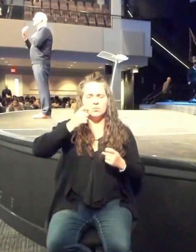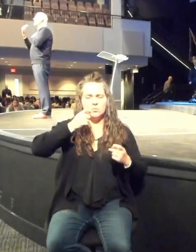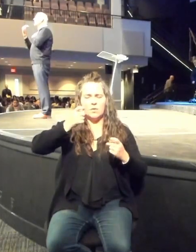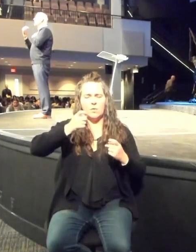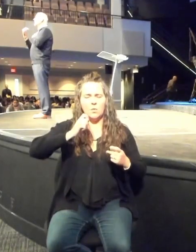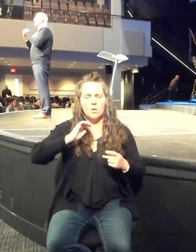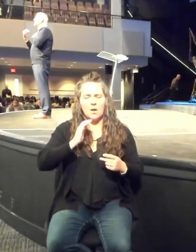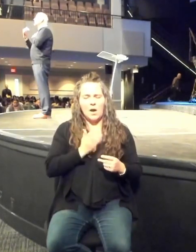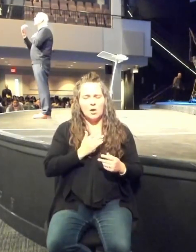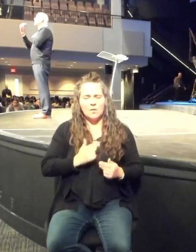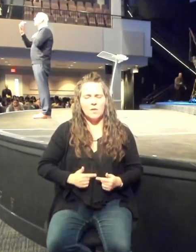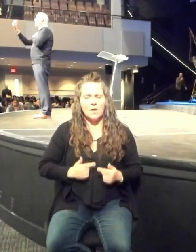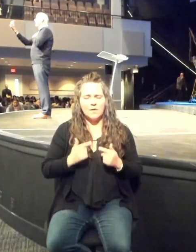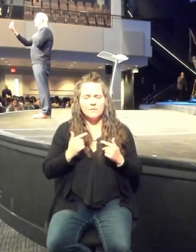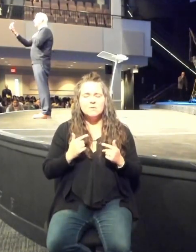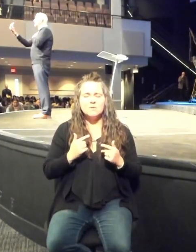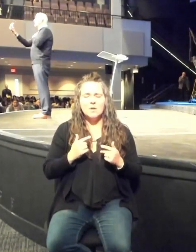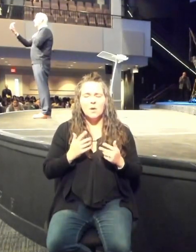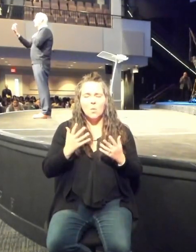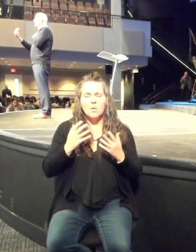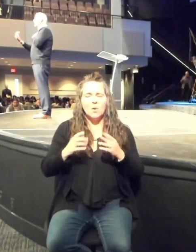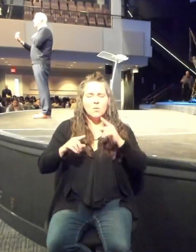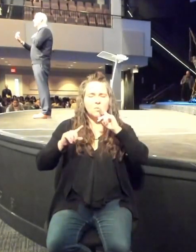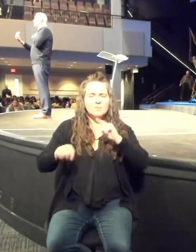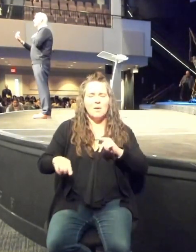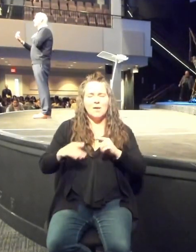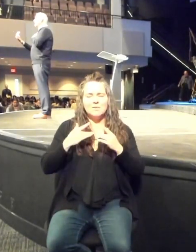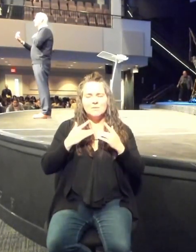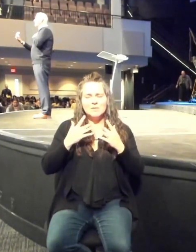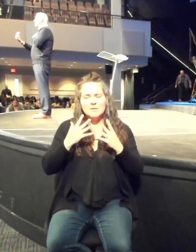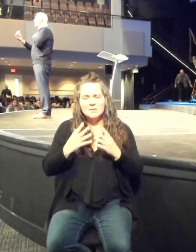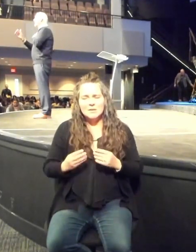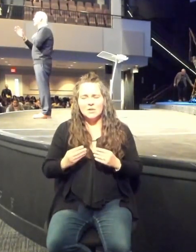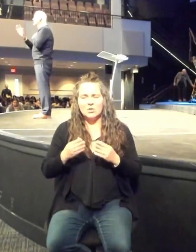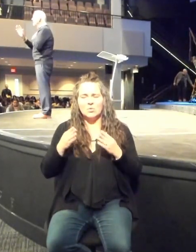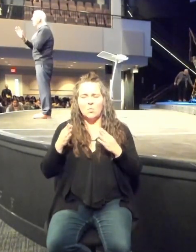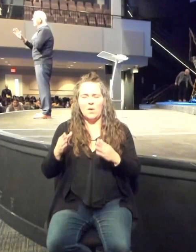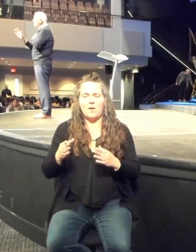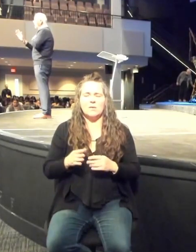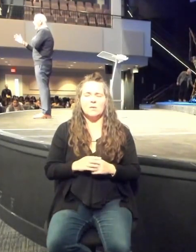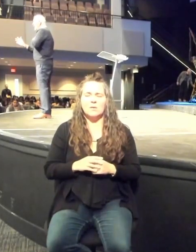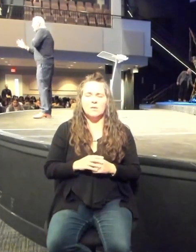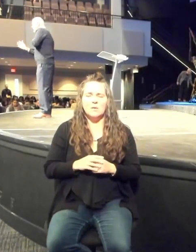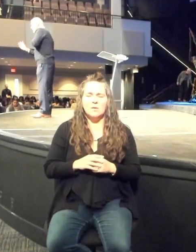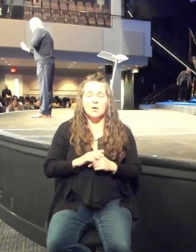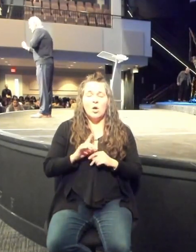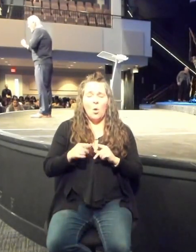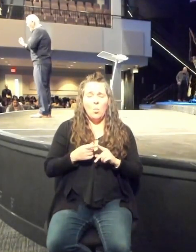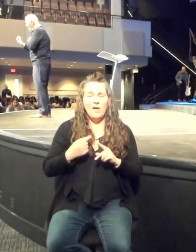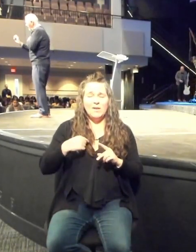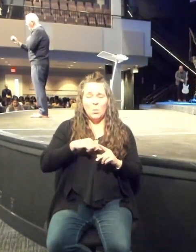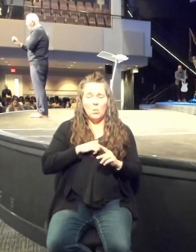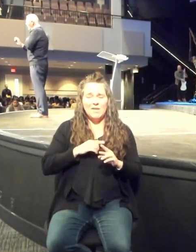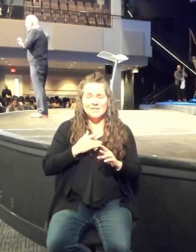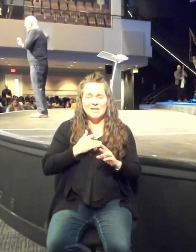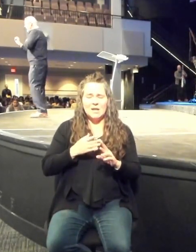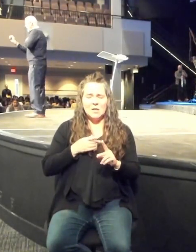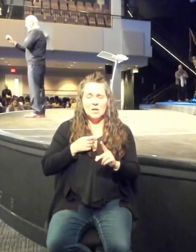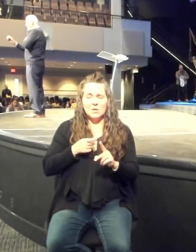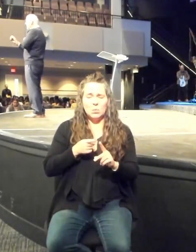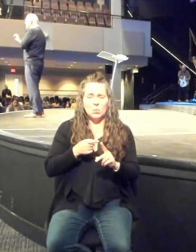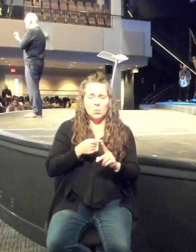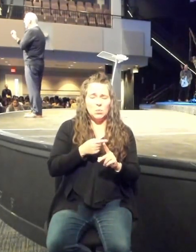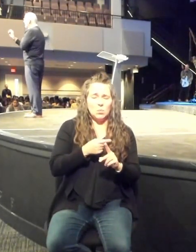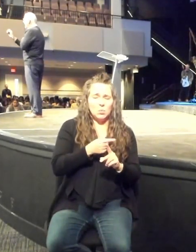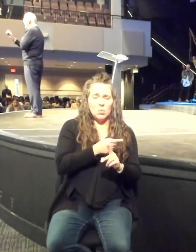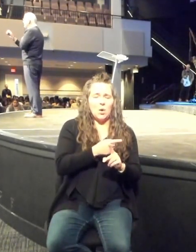to respond in a tender way to your word, that when we step off the path, that there's a proper warning light